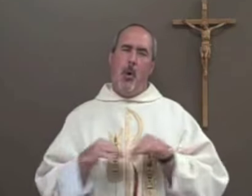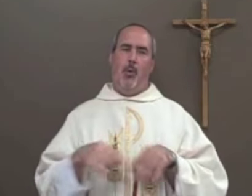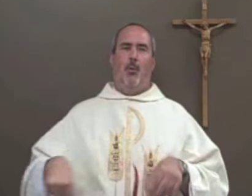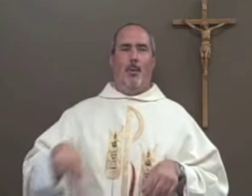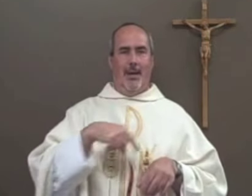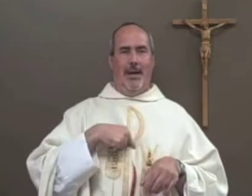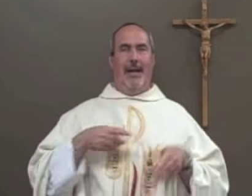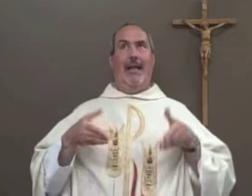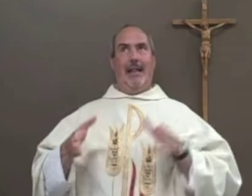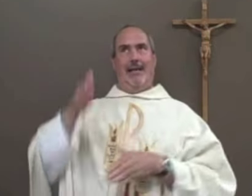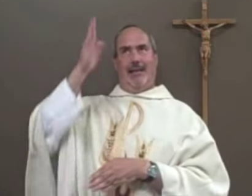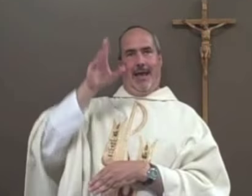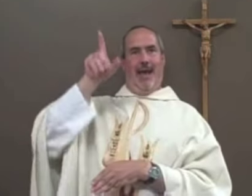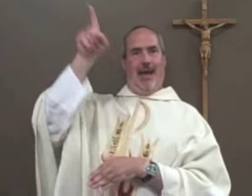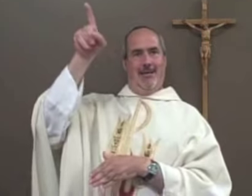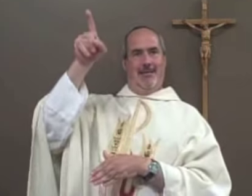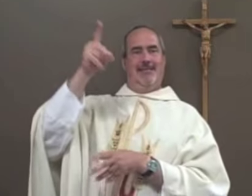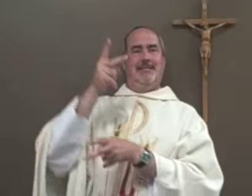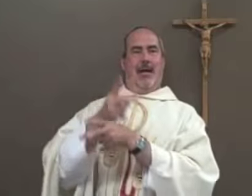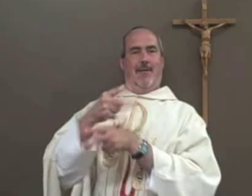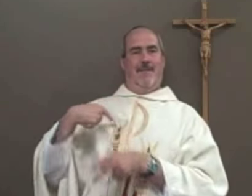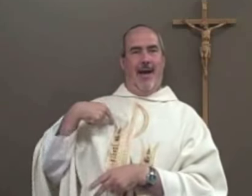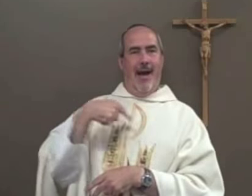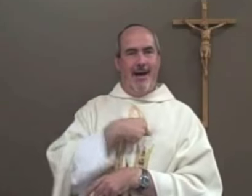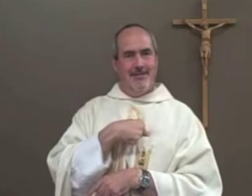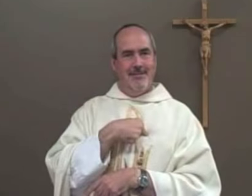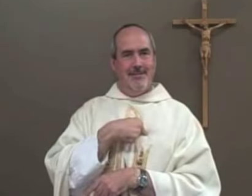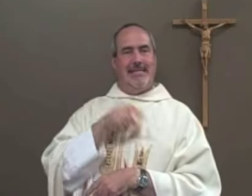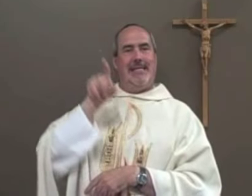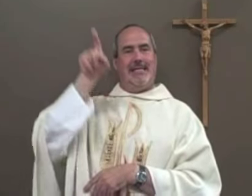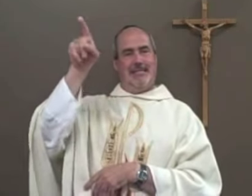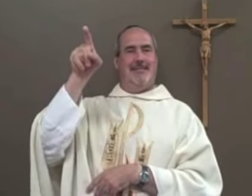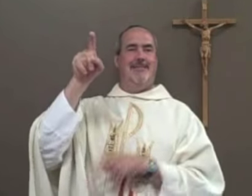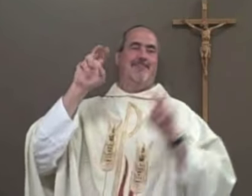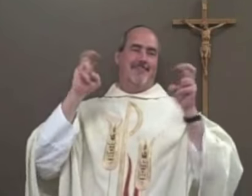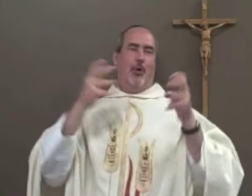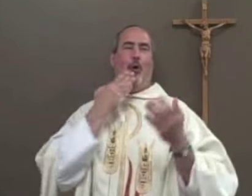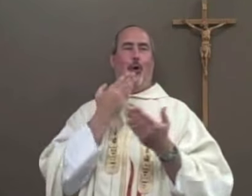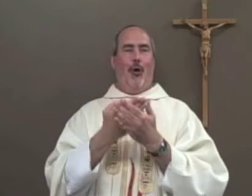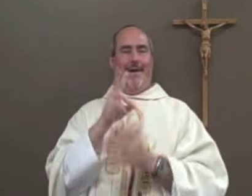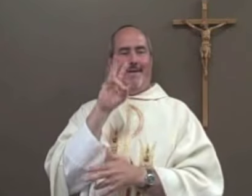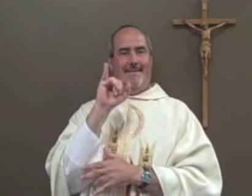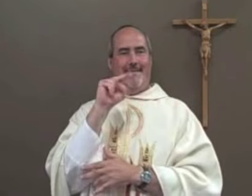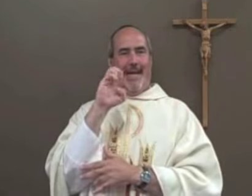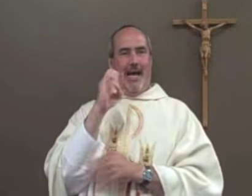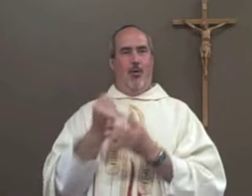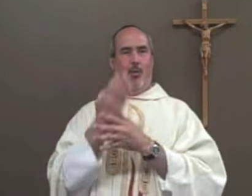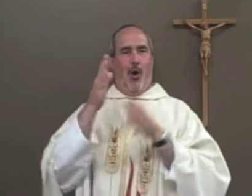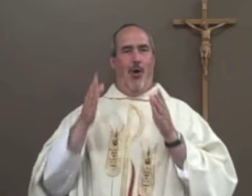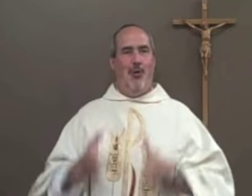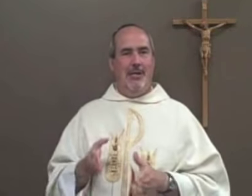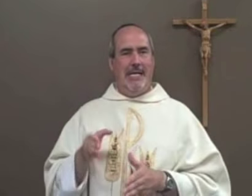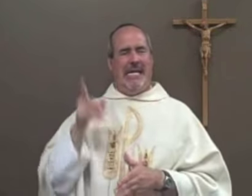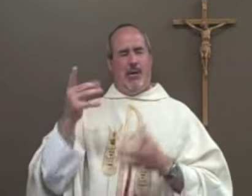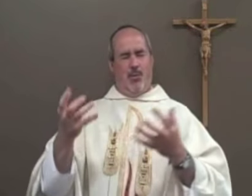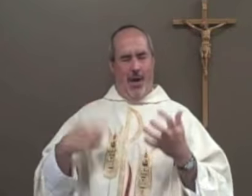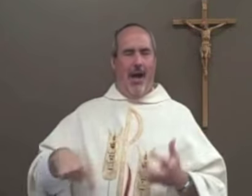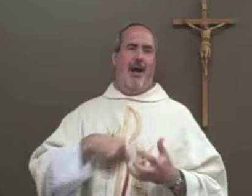be so hard sometimes. But it's important to let God in so he can take care of us. And he is the good